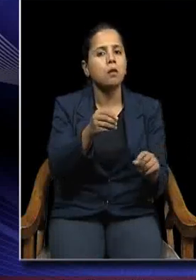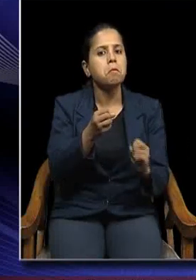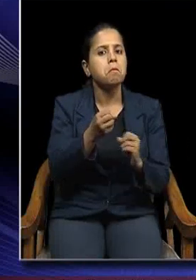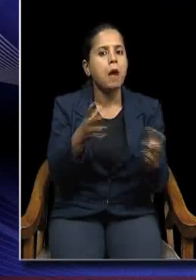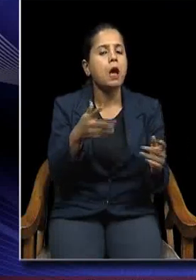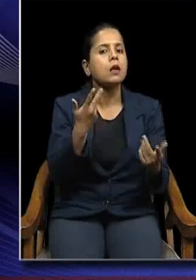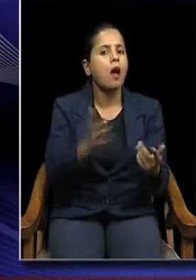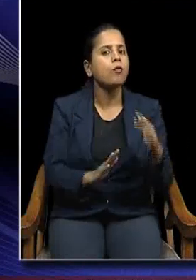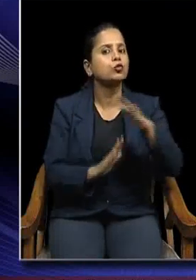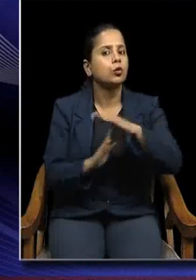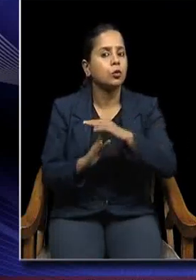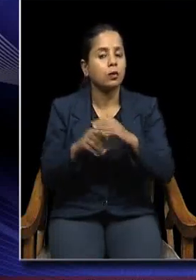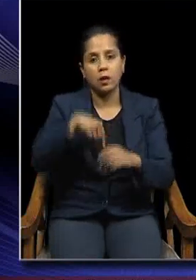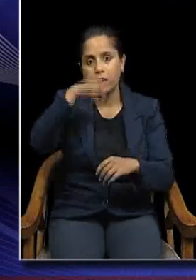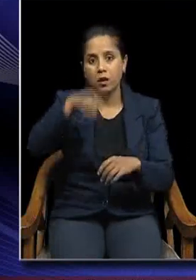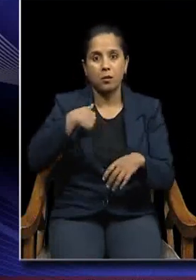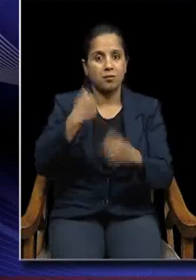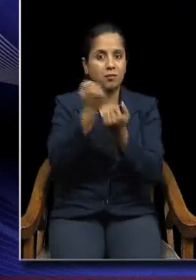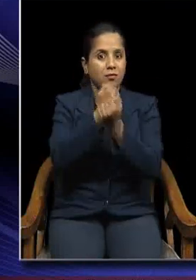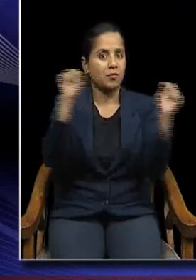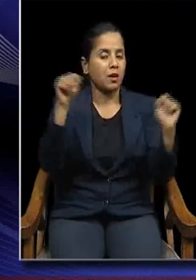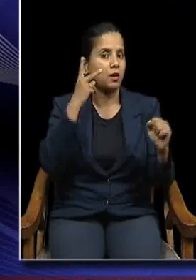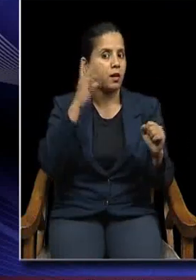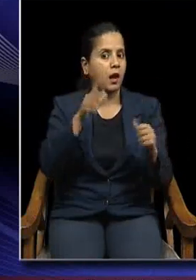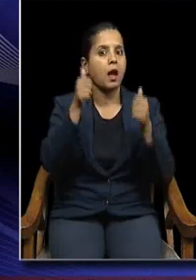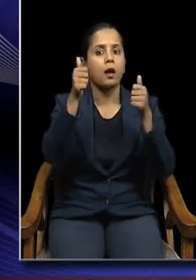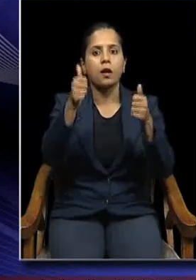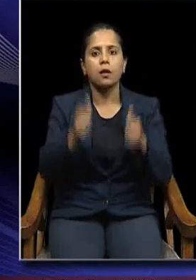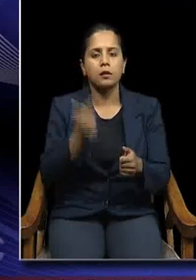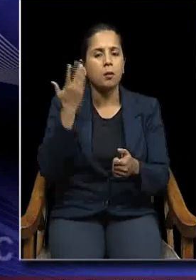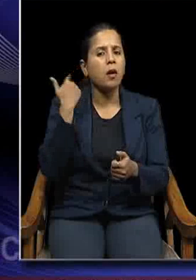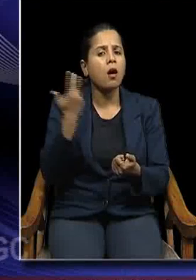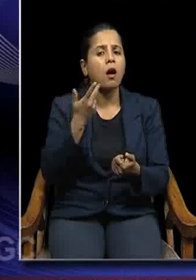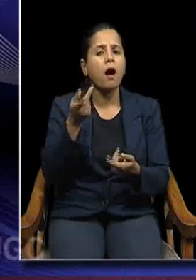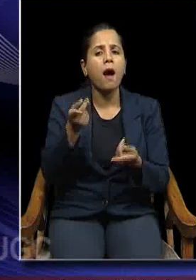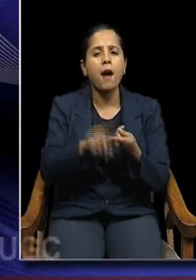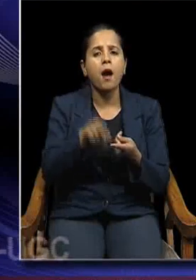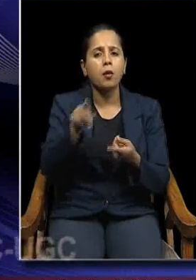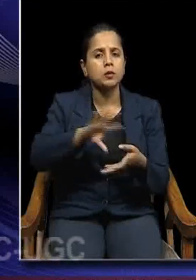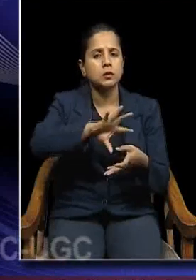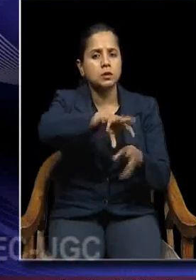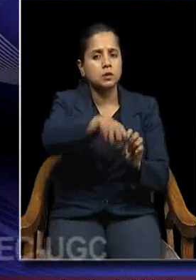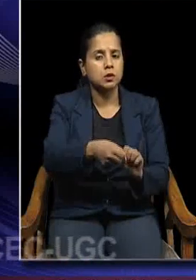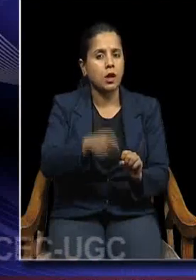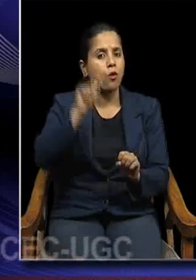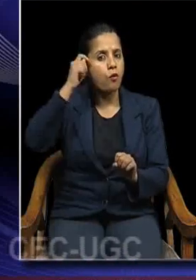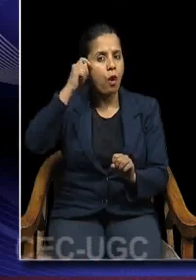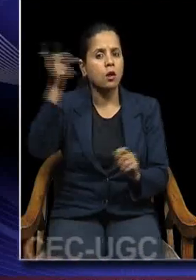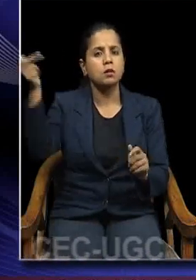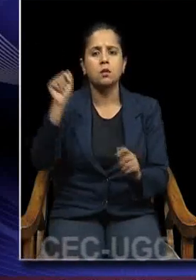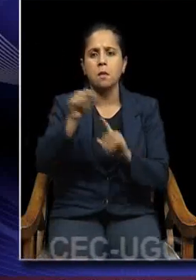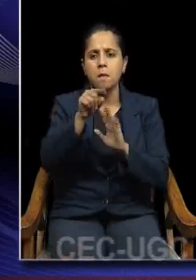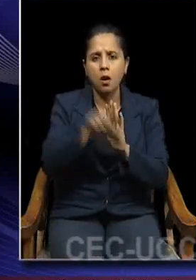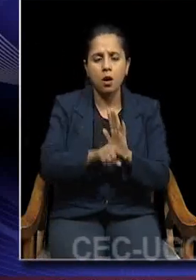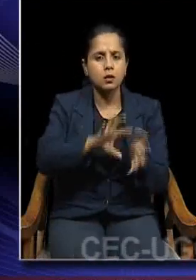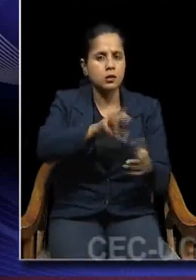India's struggle for independence was also the result of the exploitative and the discriminatory colonial policies in every